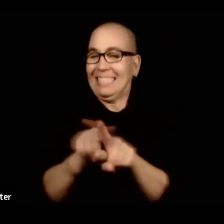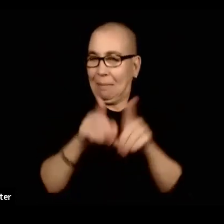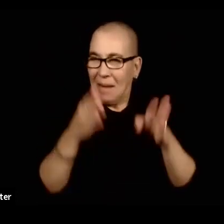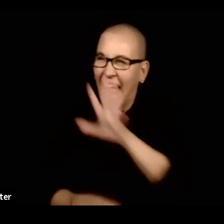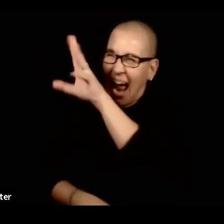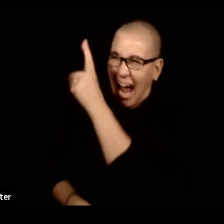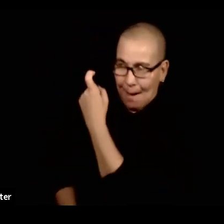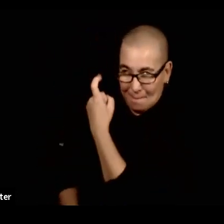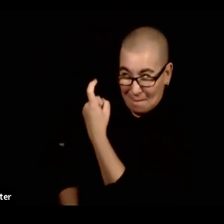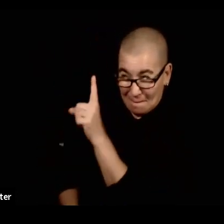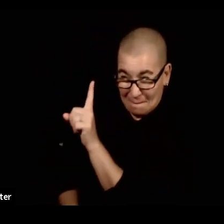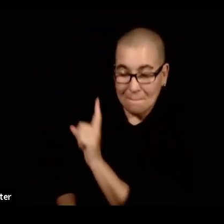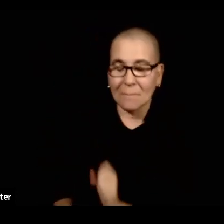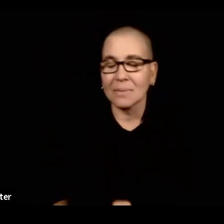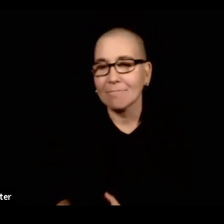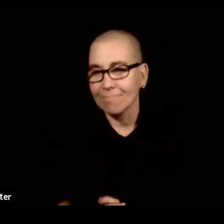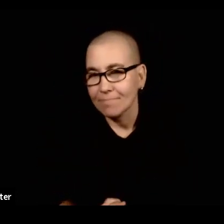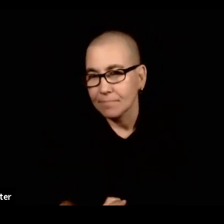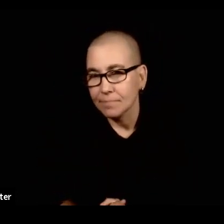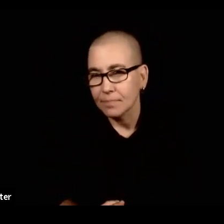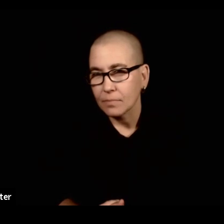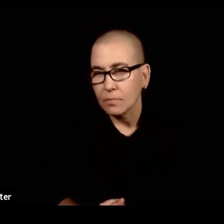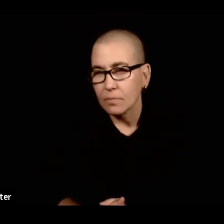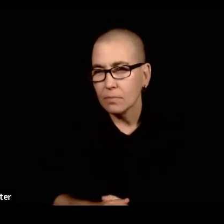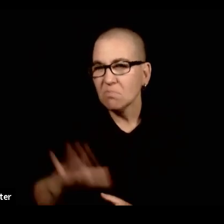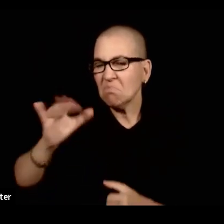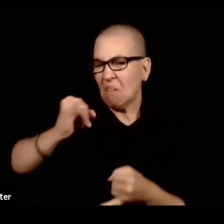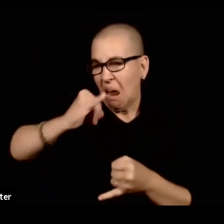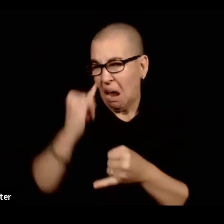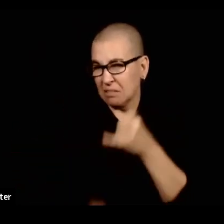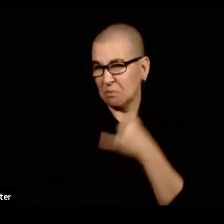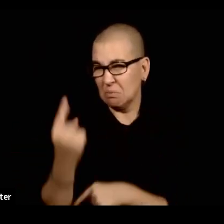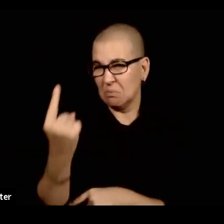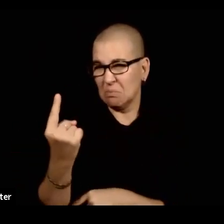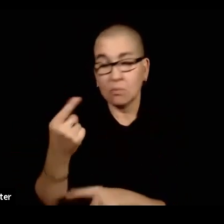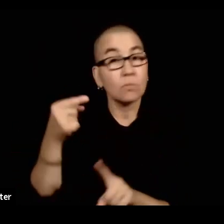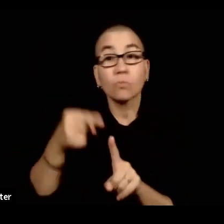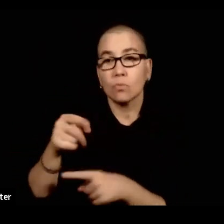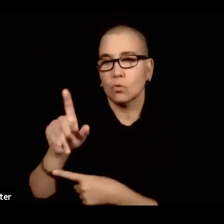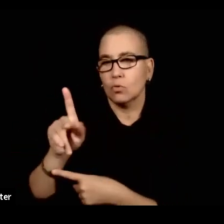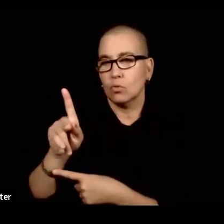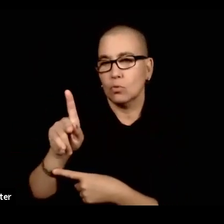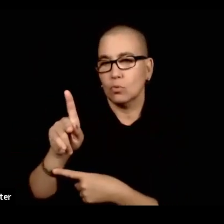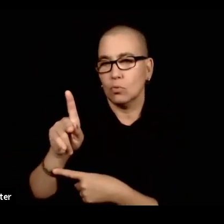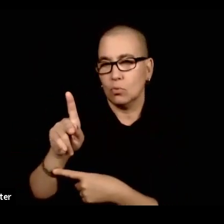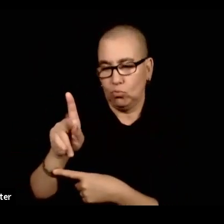Okay, so for the next one, we do have Chris Megan from Pioneer Press. You're now live.